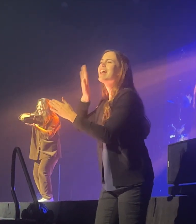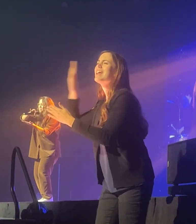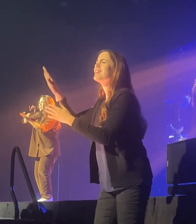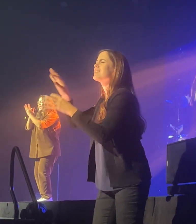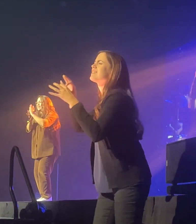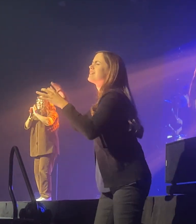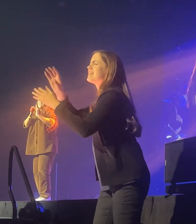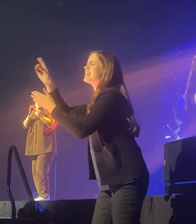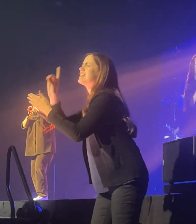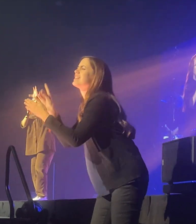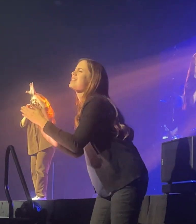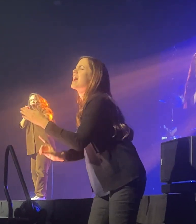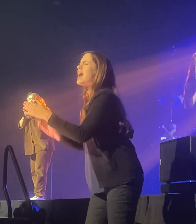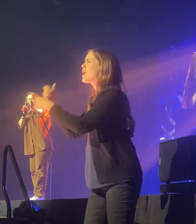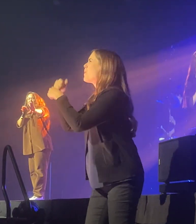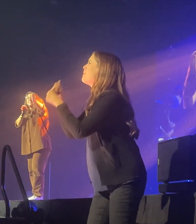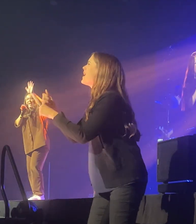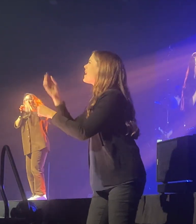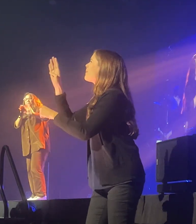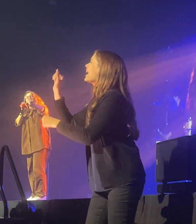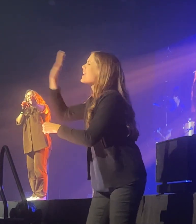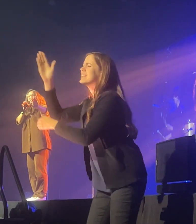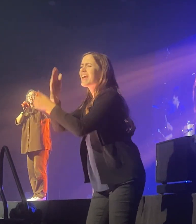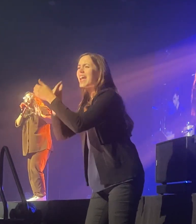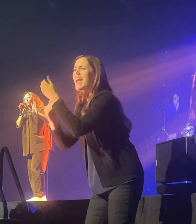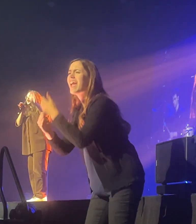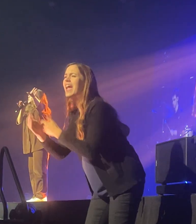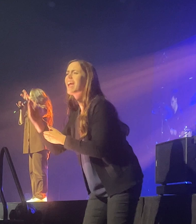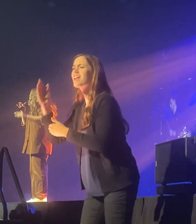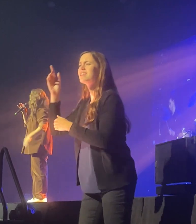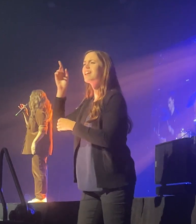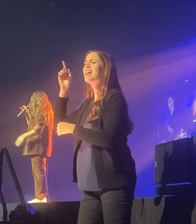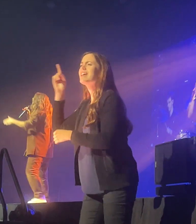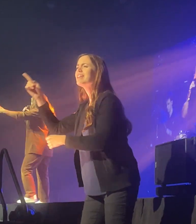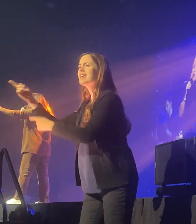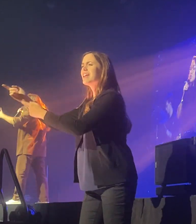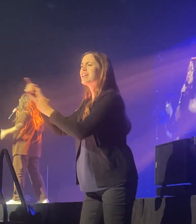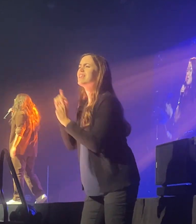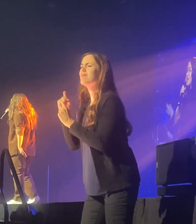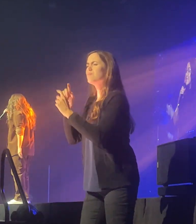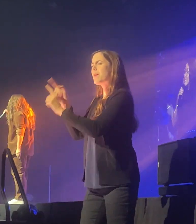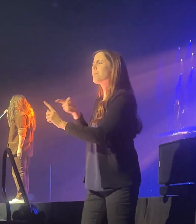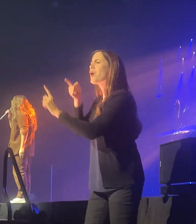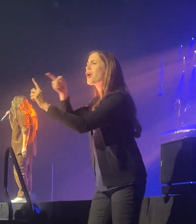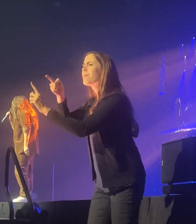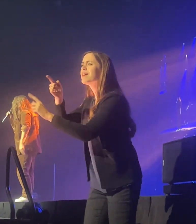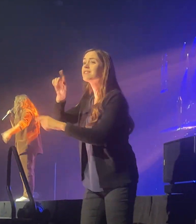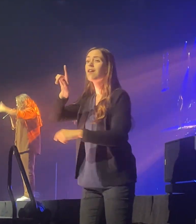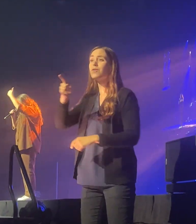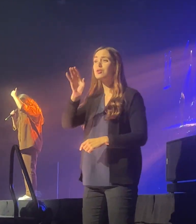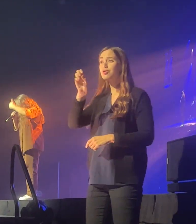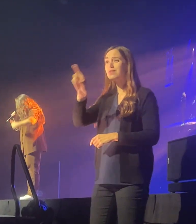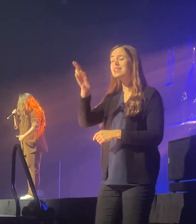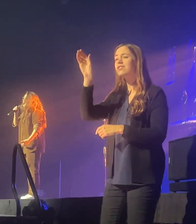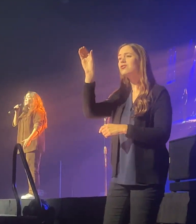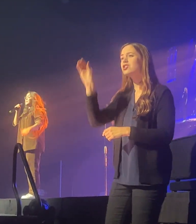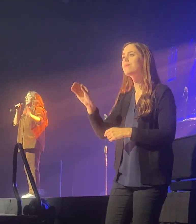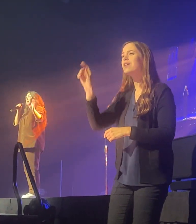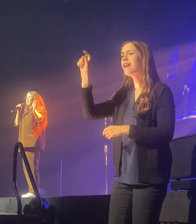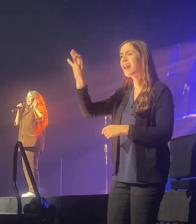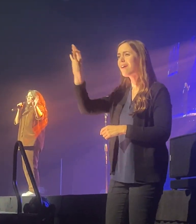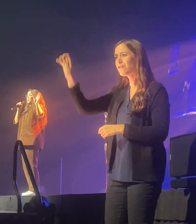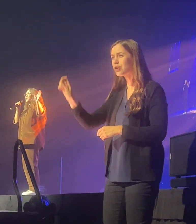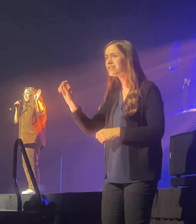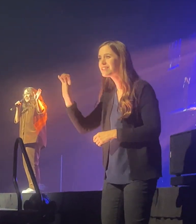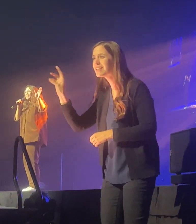me handmade. He calls me purpose and fashion for good things. 1 Corinthians 6, 19. He calls my body